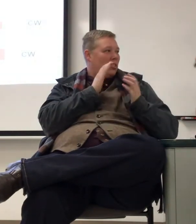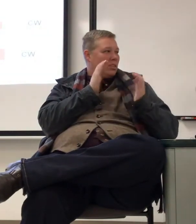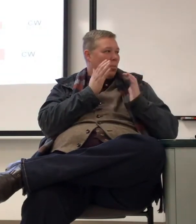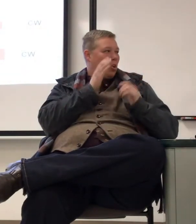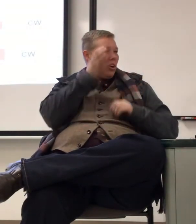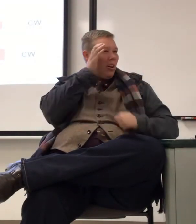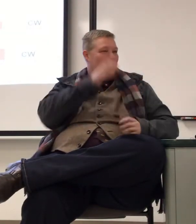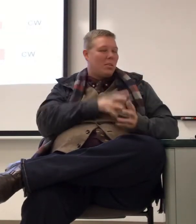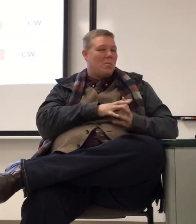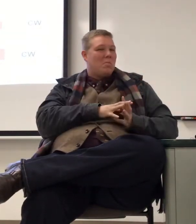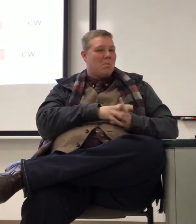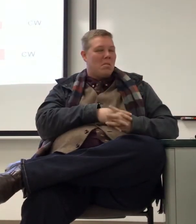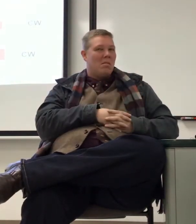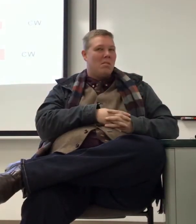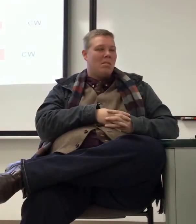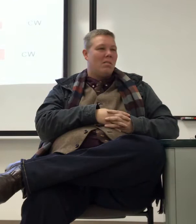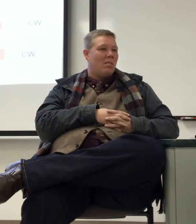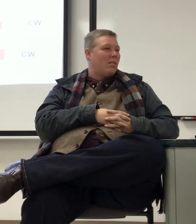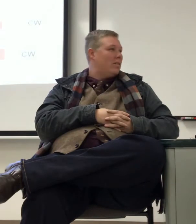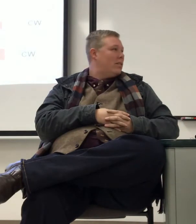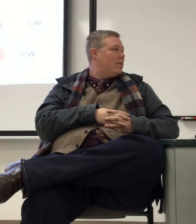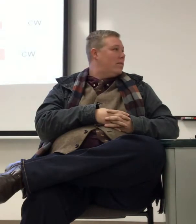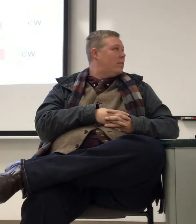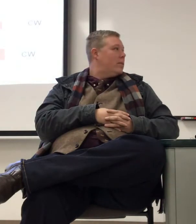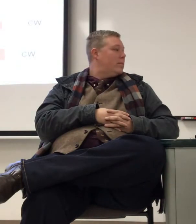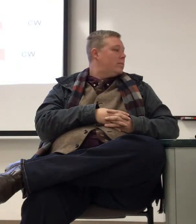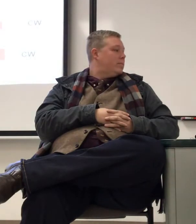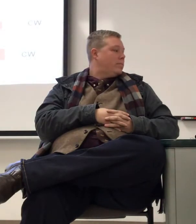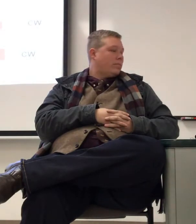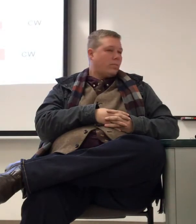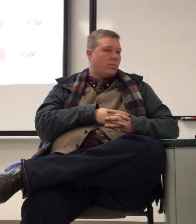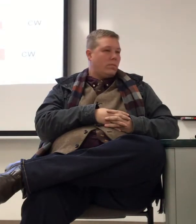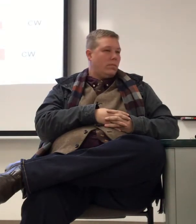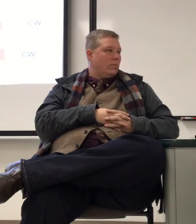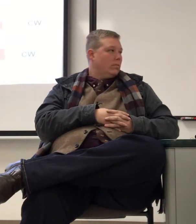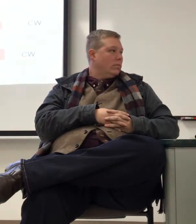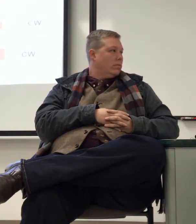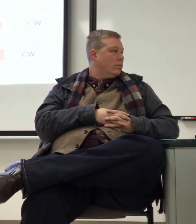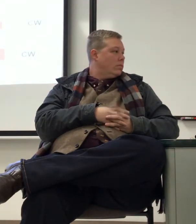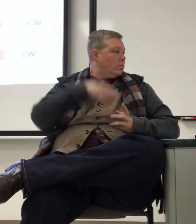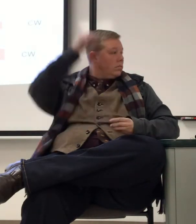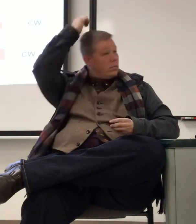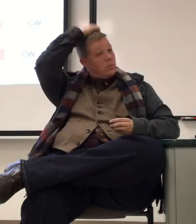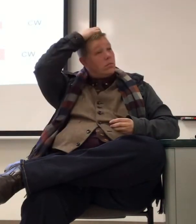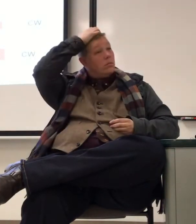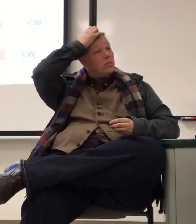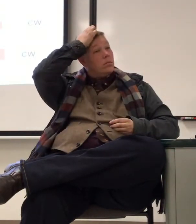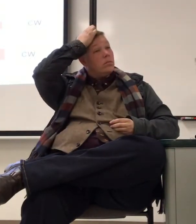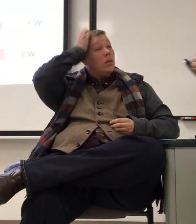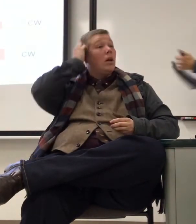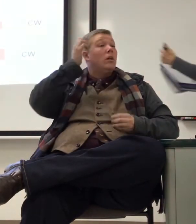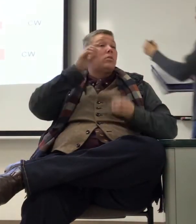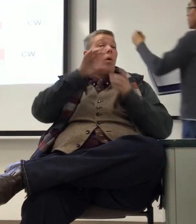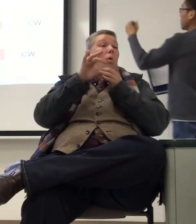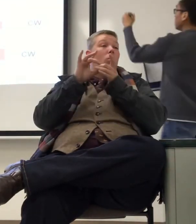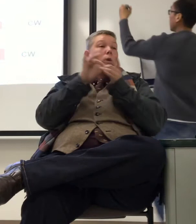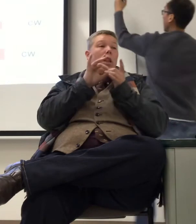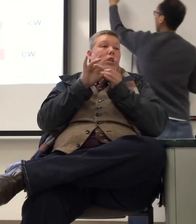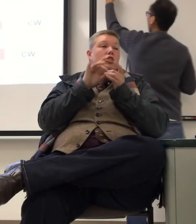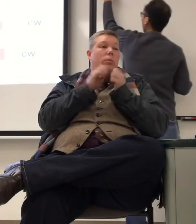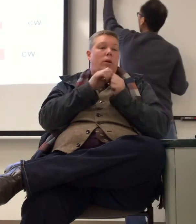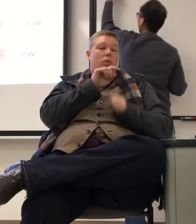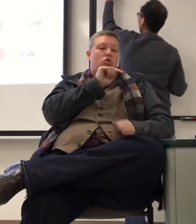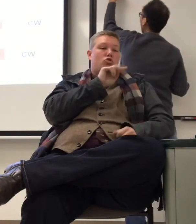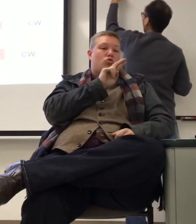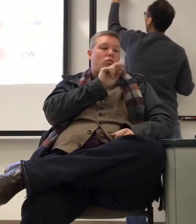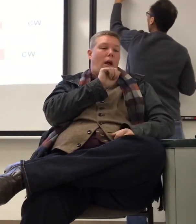Okay, so what we're going to do now is, we talked about, well, here, let me just try that one. We're going to apply the relationship of transmural pressure.